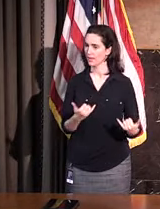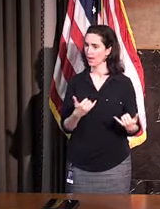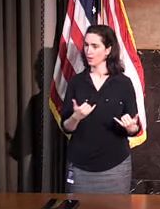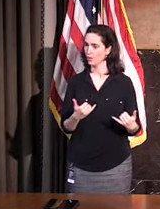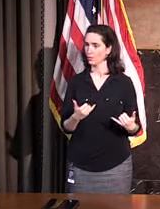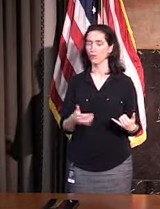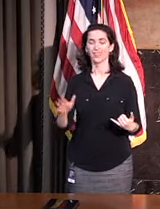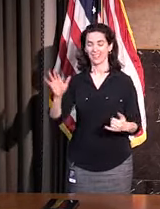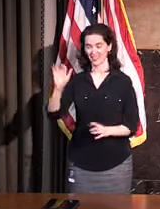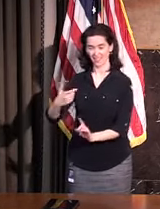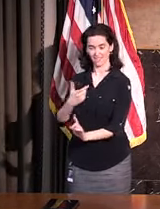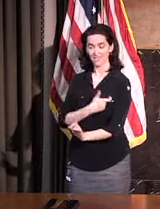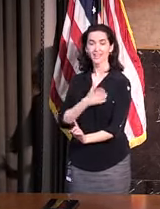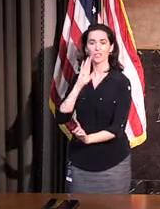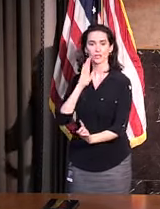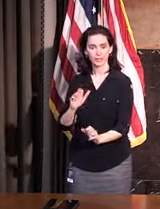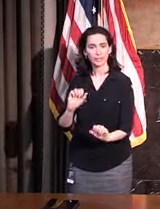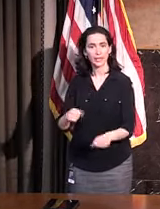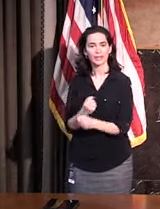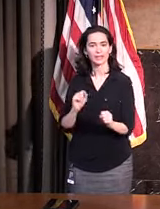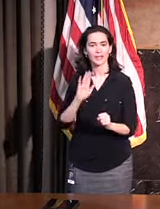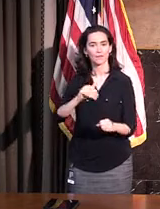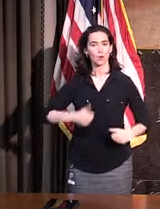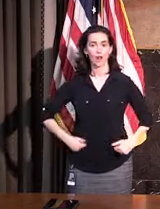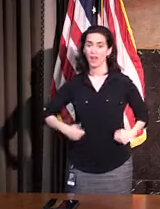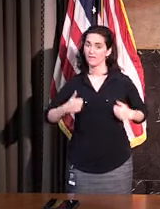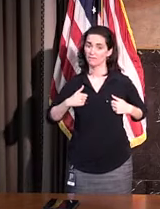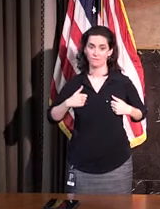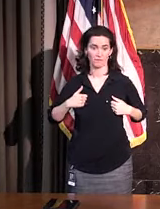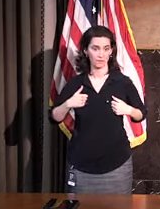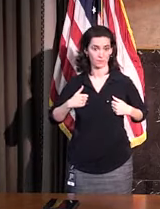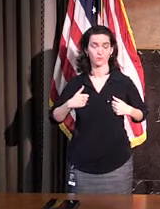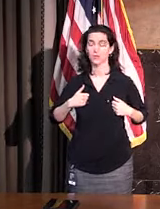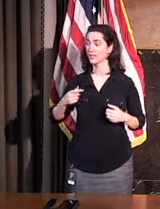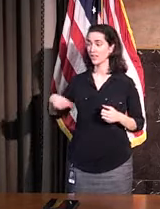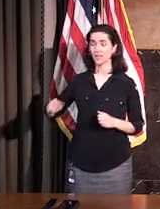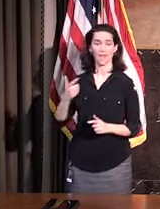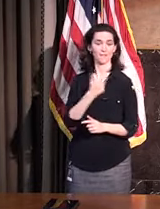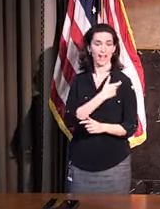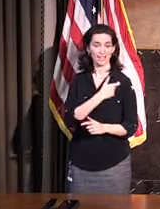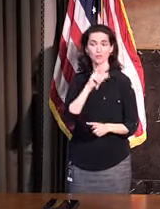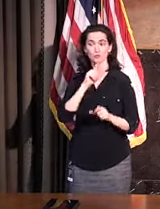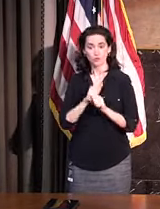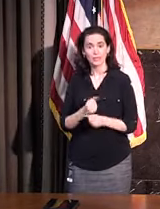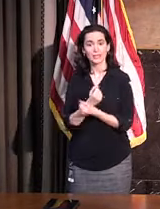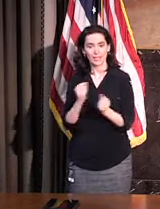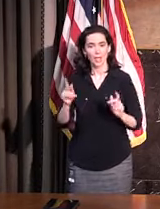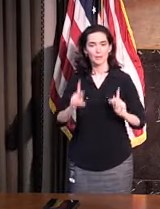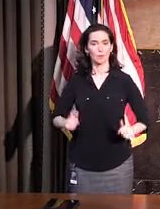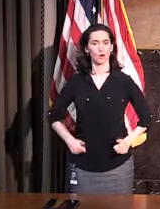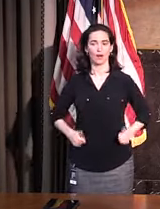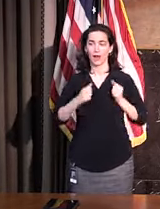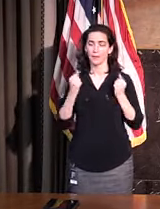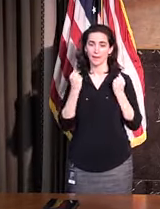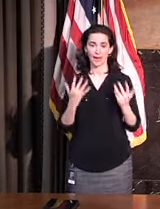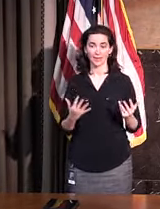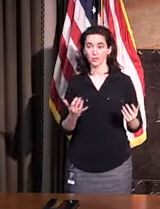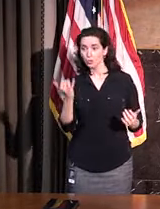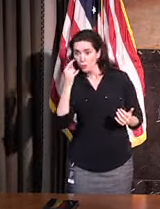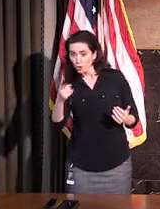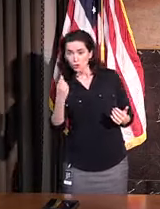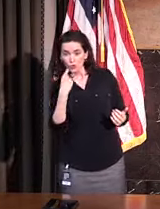This is a life-saving intervention. Nothing short of that. These vaccines are life-saving interventions. If you have just become